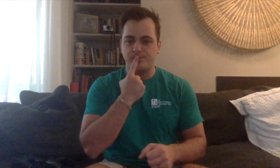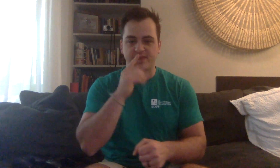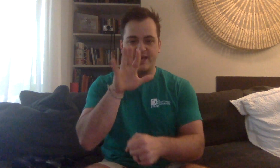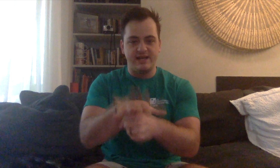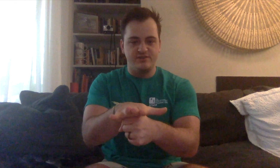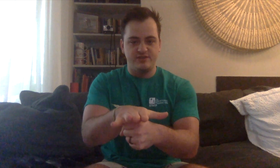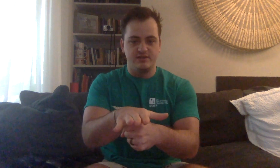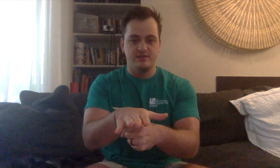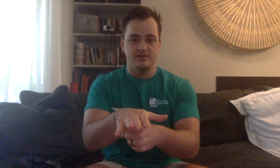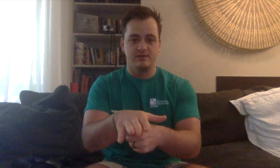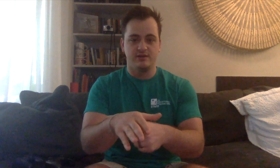pledge